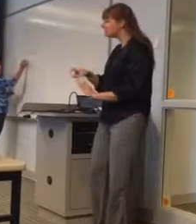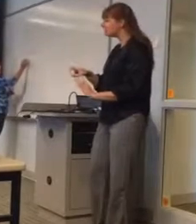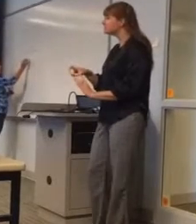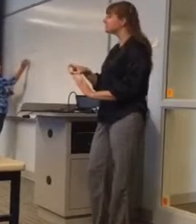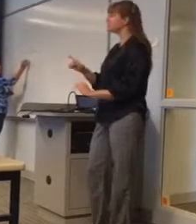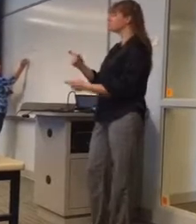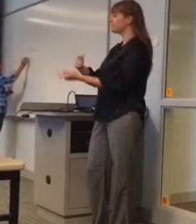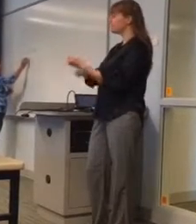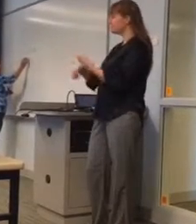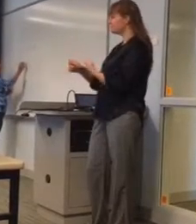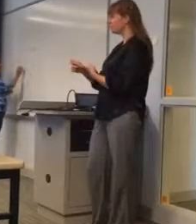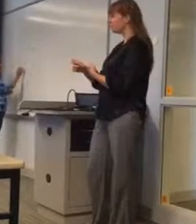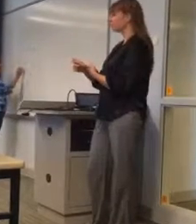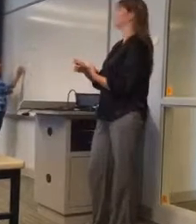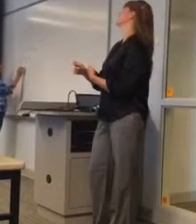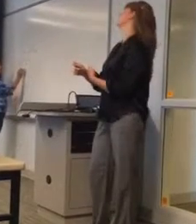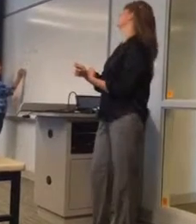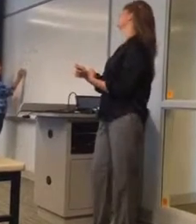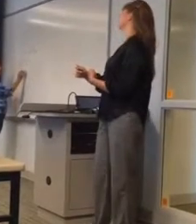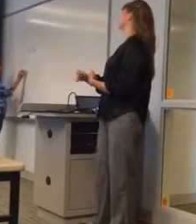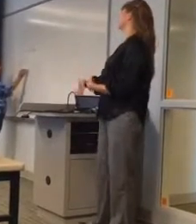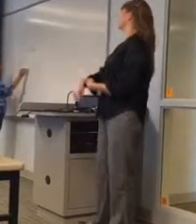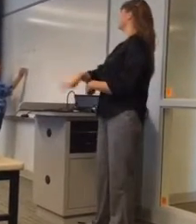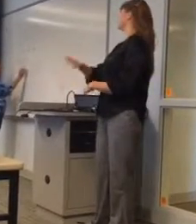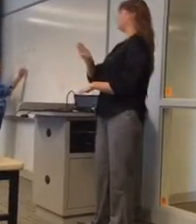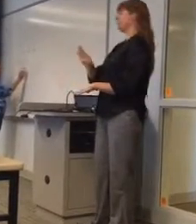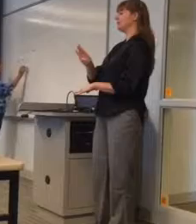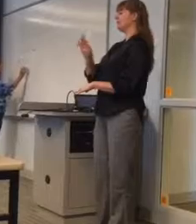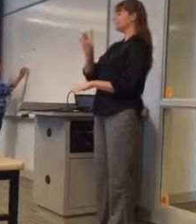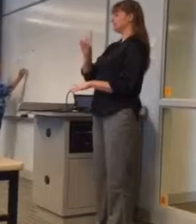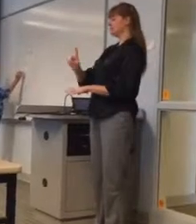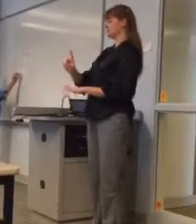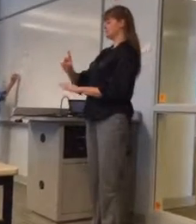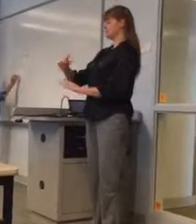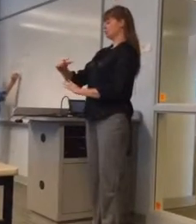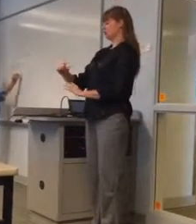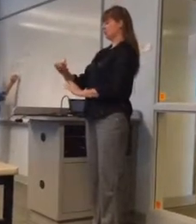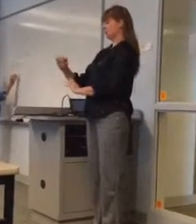E, G, H.